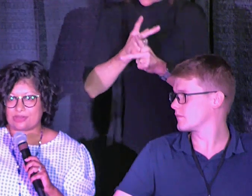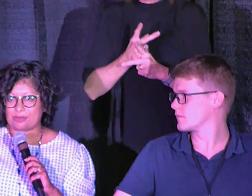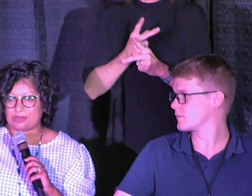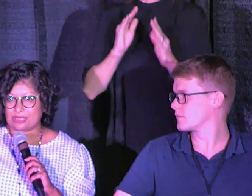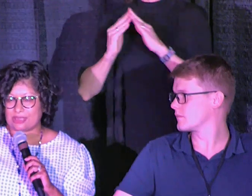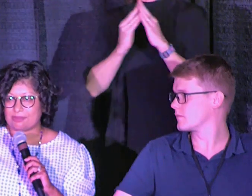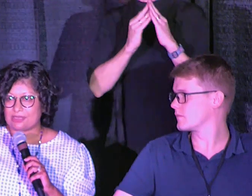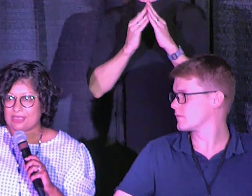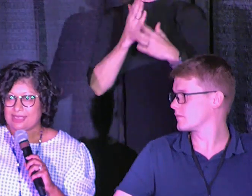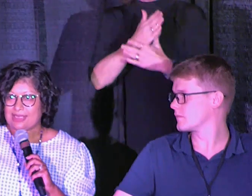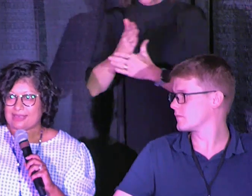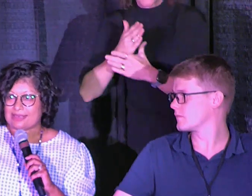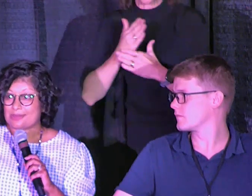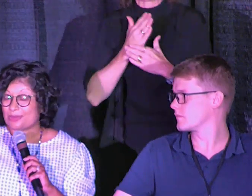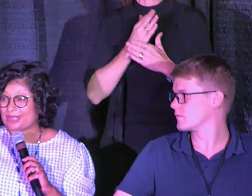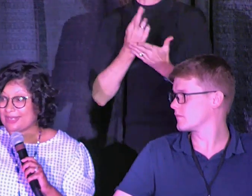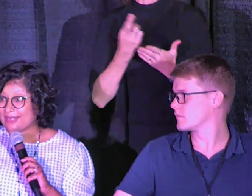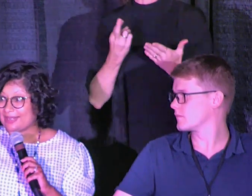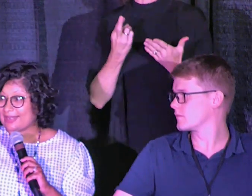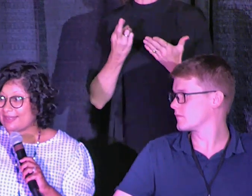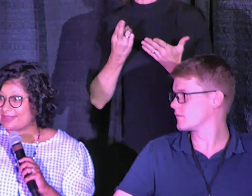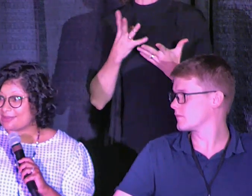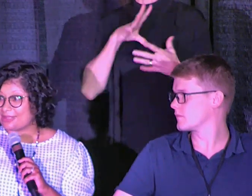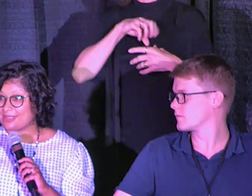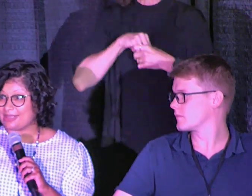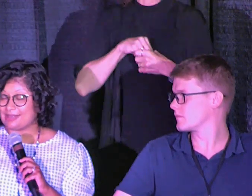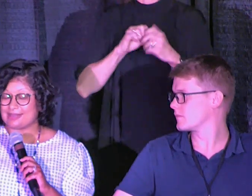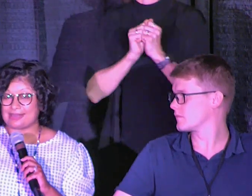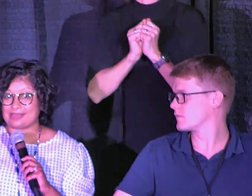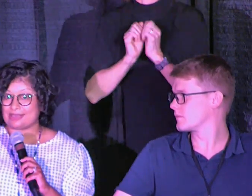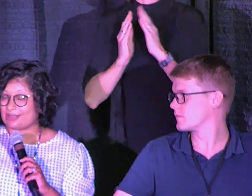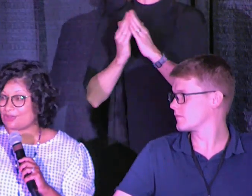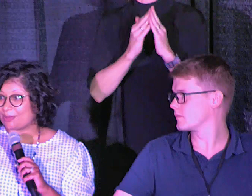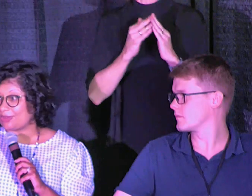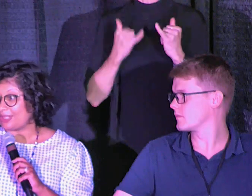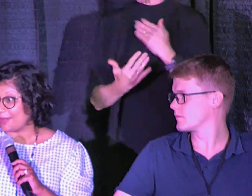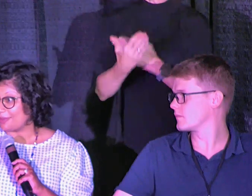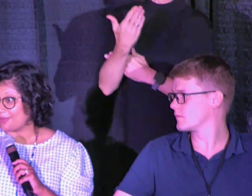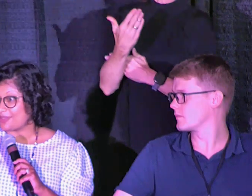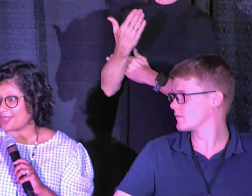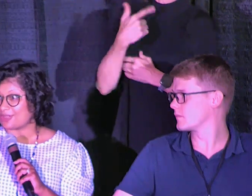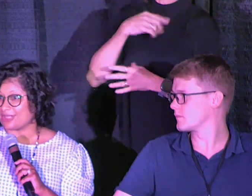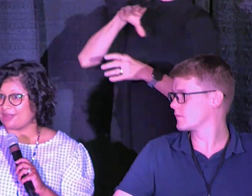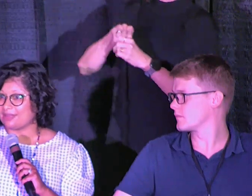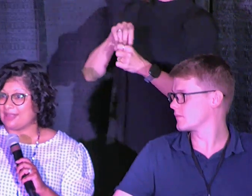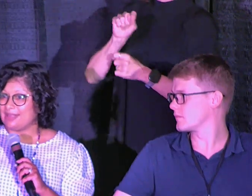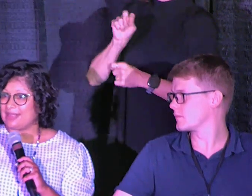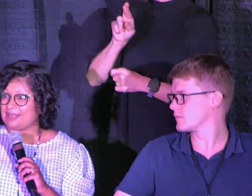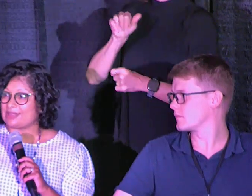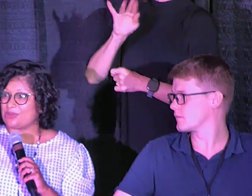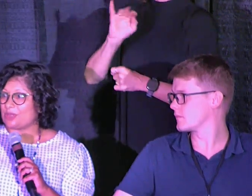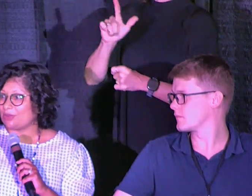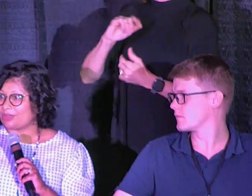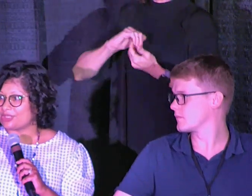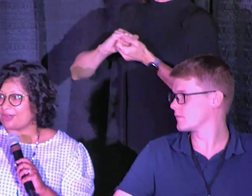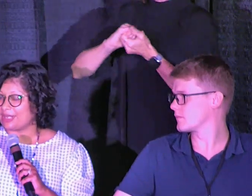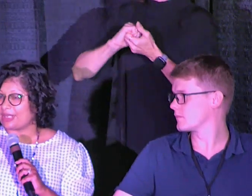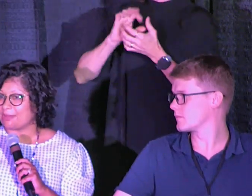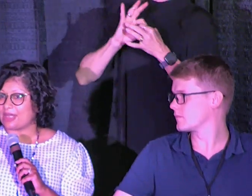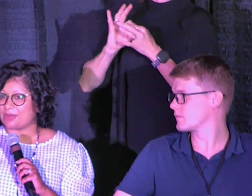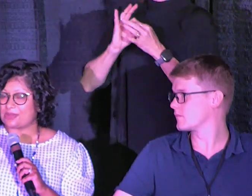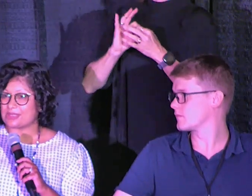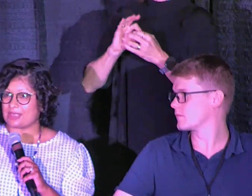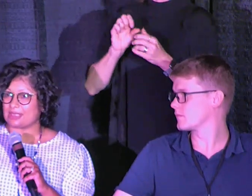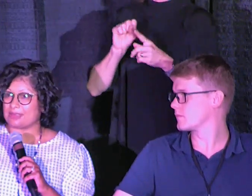to be with community. And this morning, I got to be in the tribal collaborative session. And as you all were